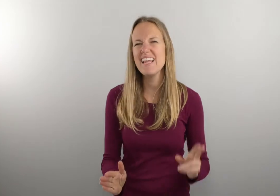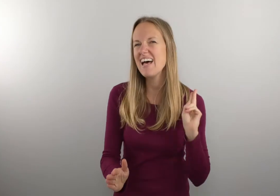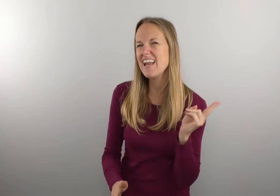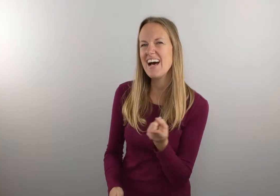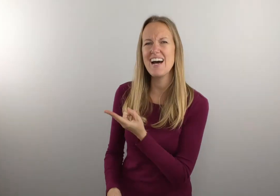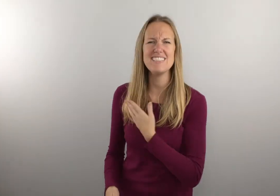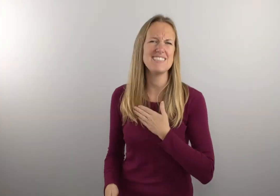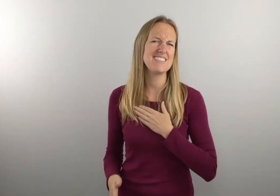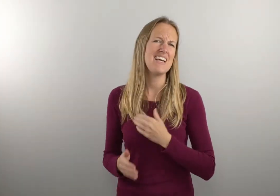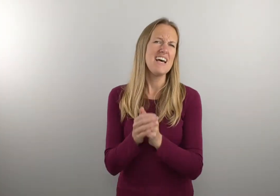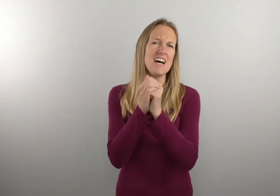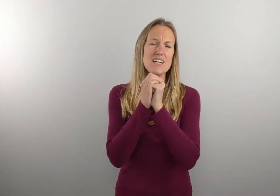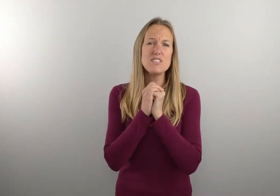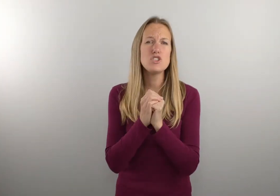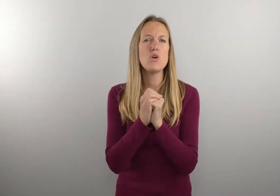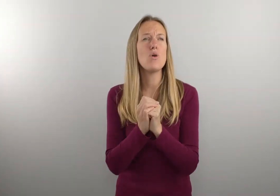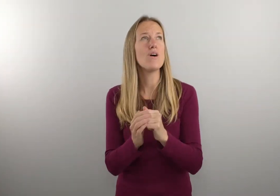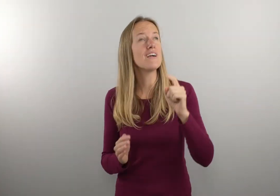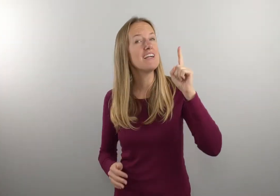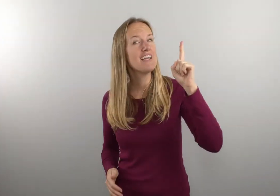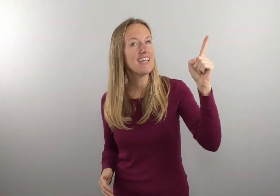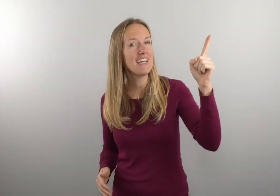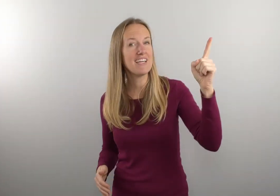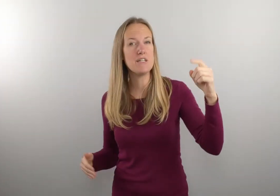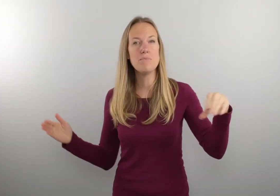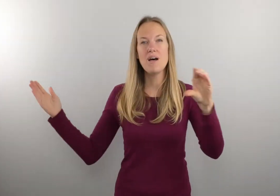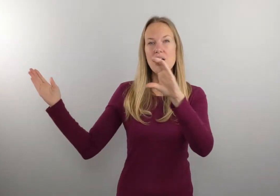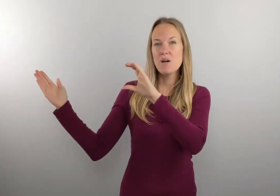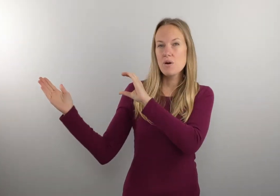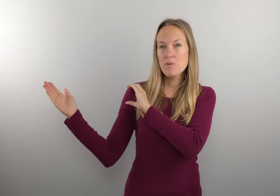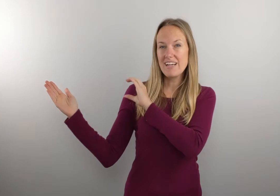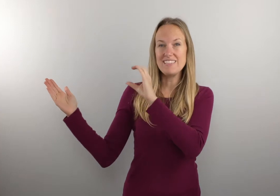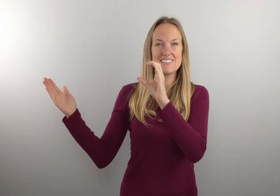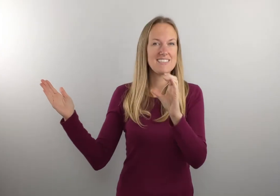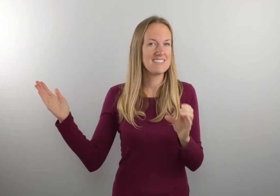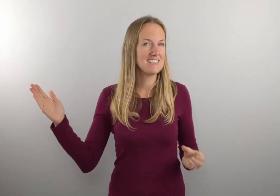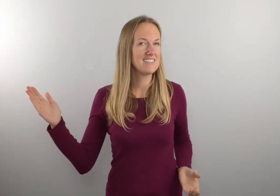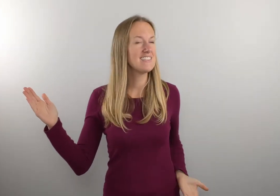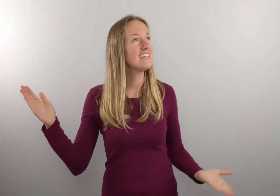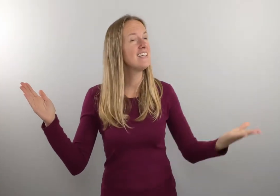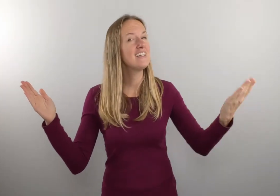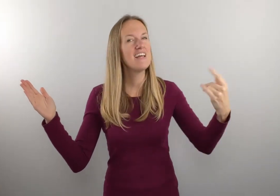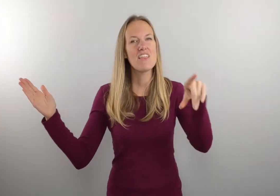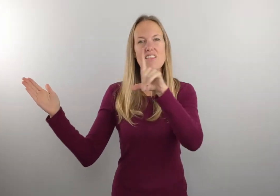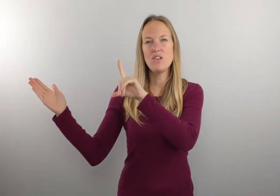let us adore him, Christ the